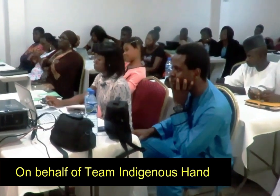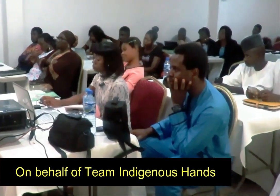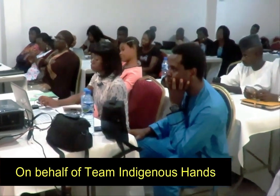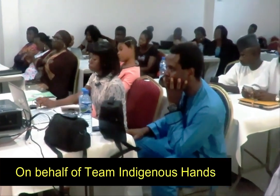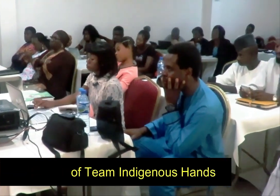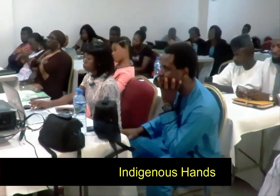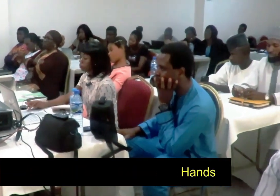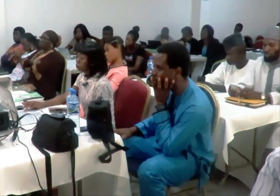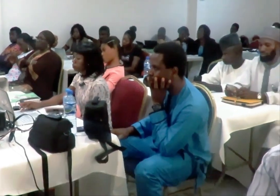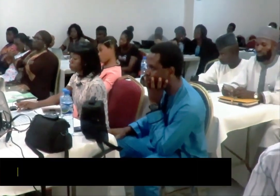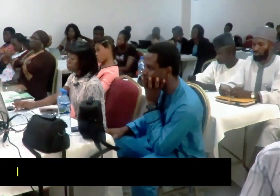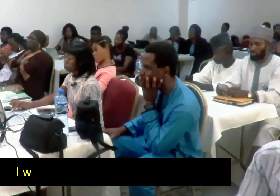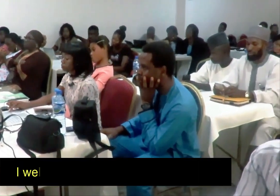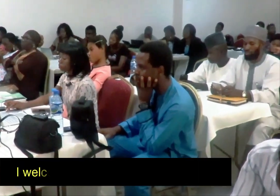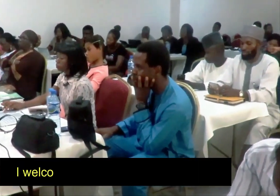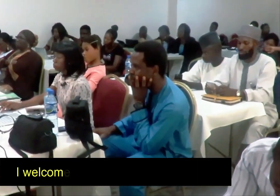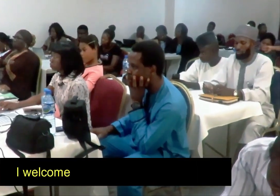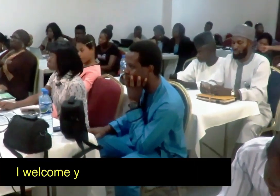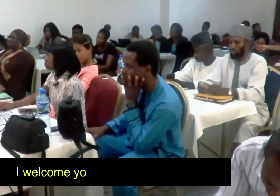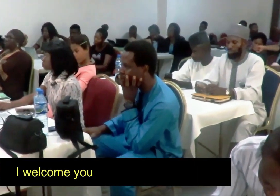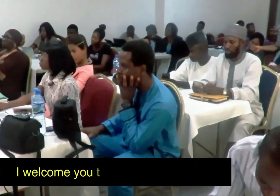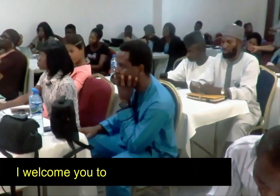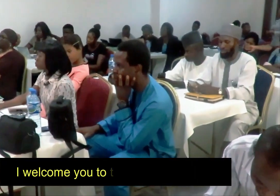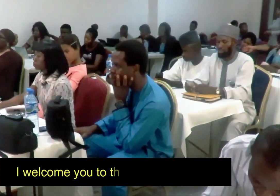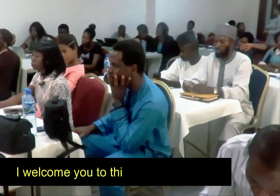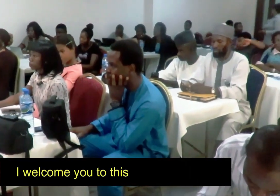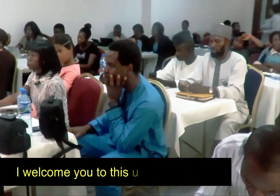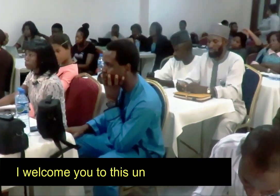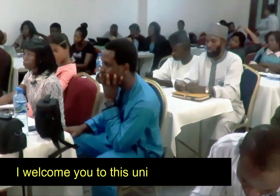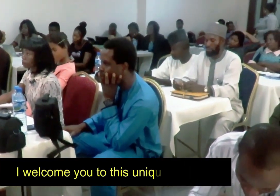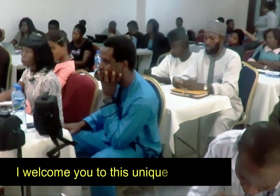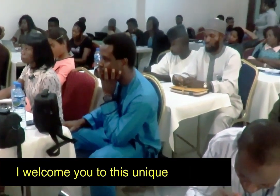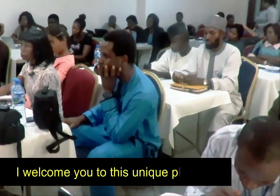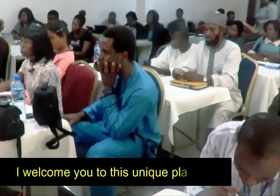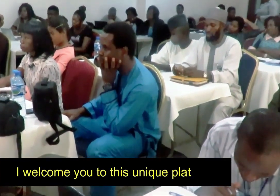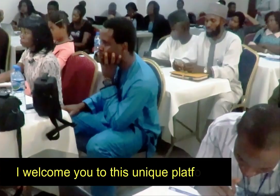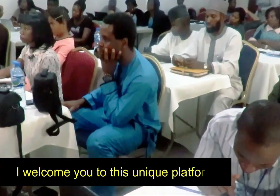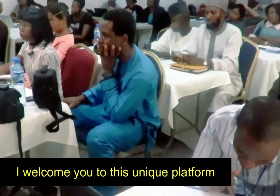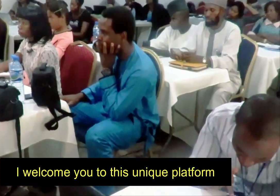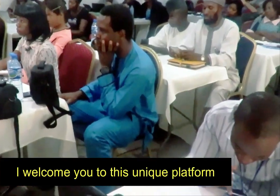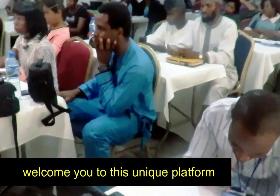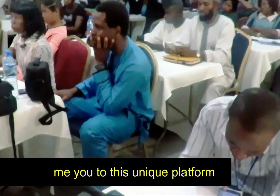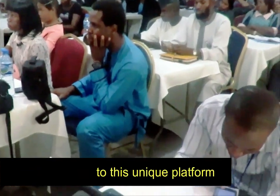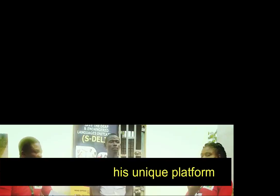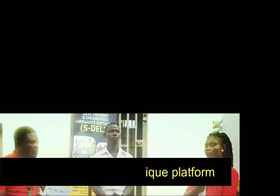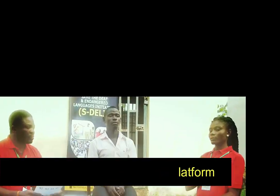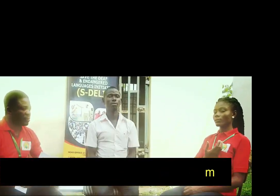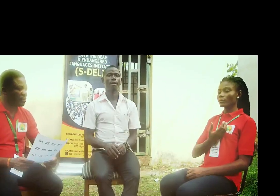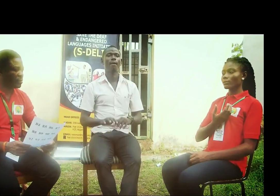Indigenous Hands, I welcome you to this unique platform,